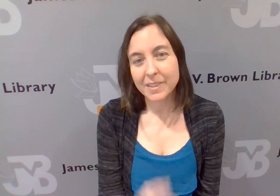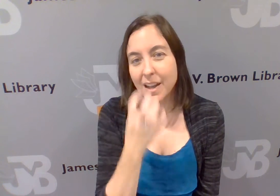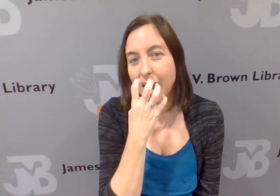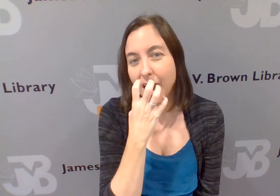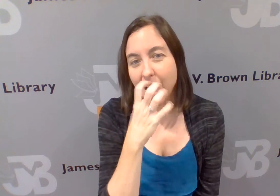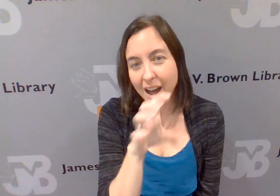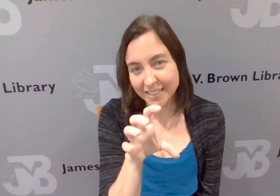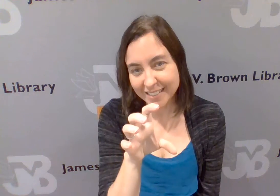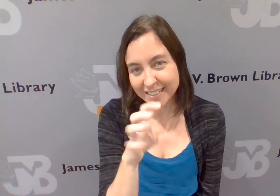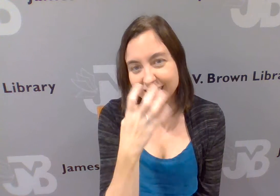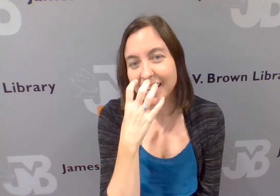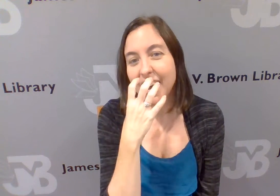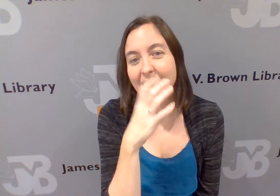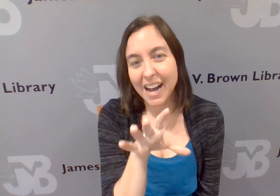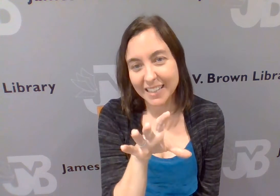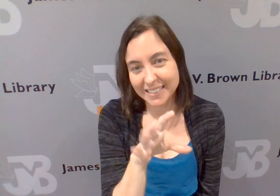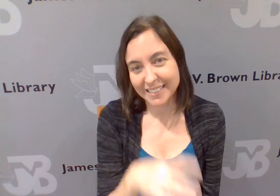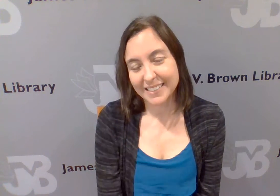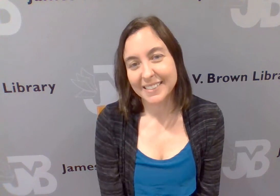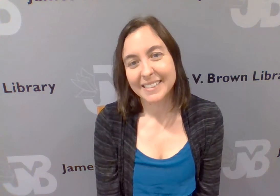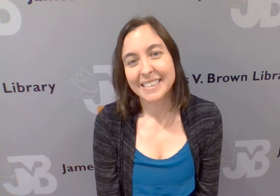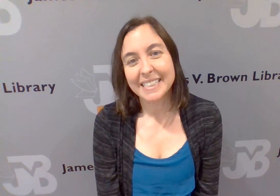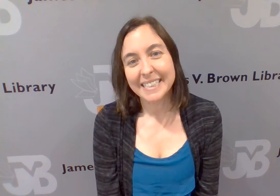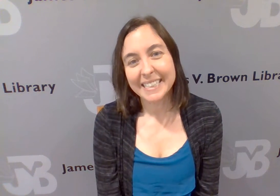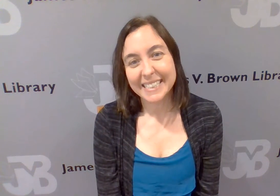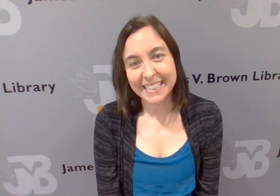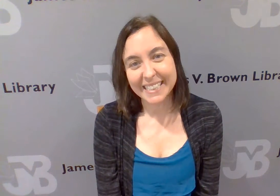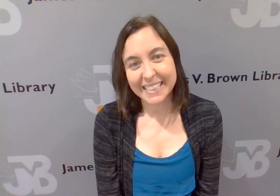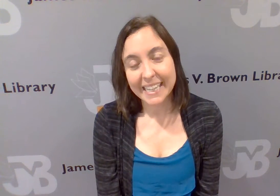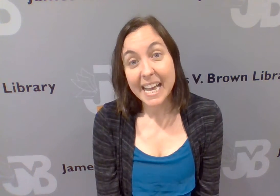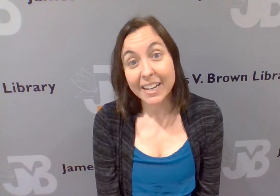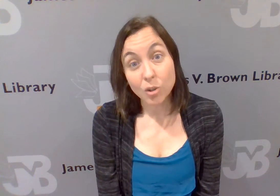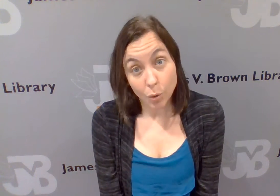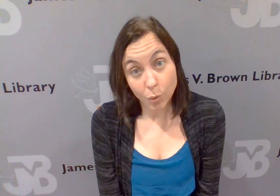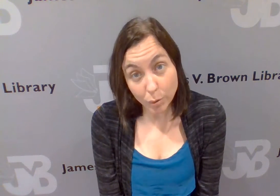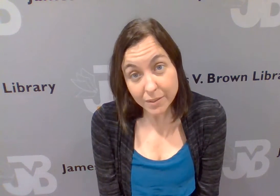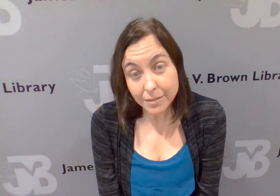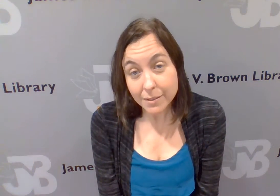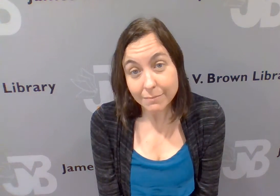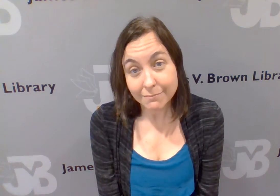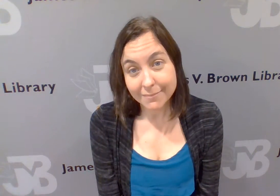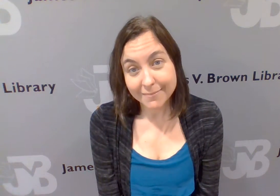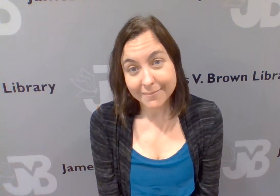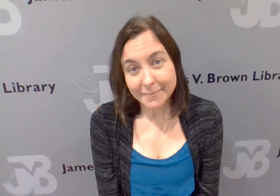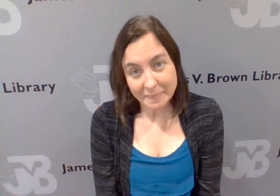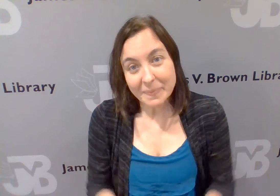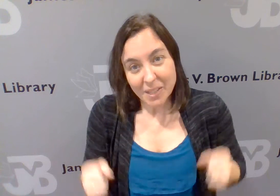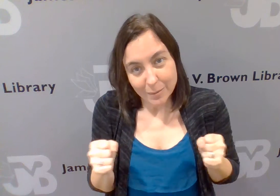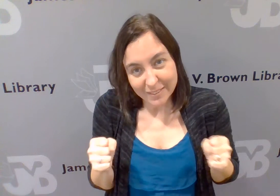Hot. Hot. Good. And cold? Great.